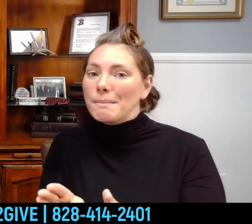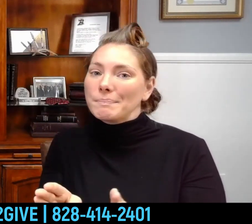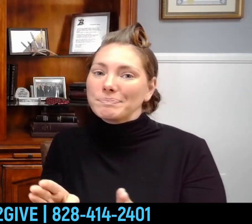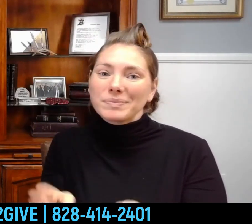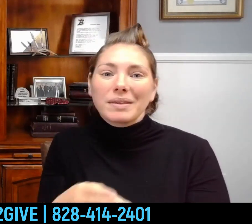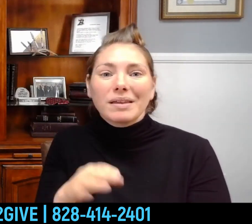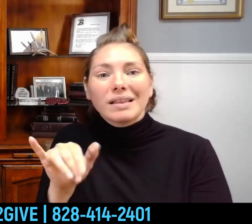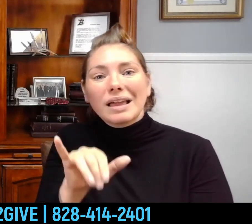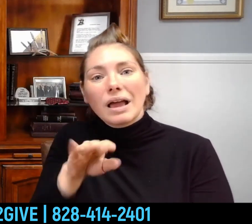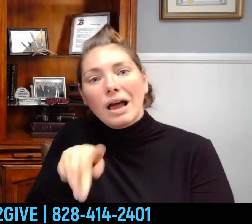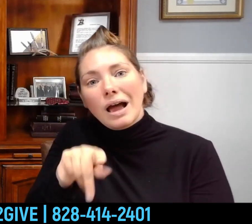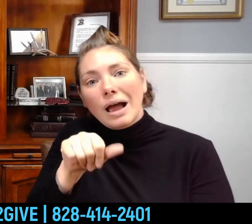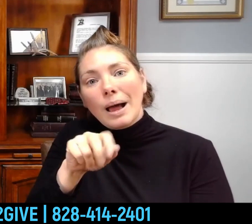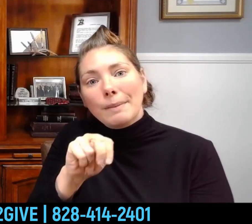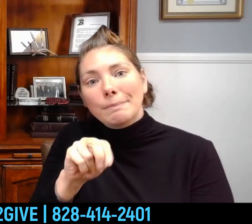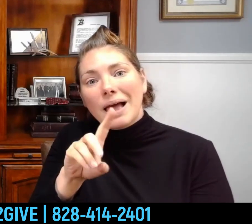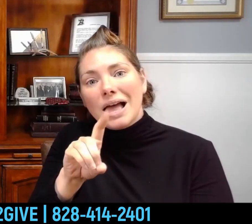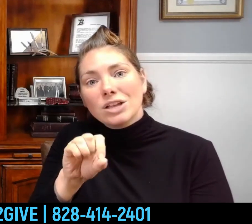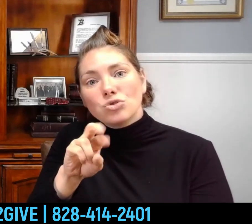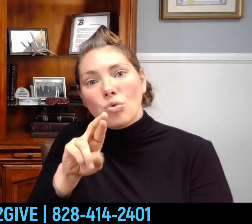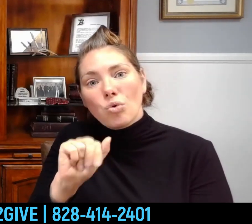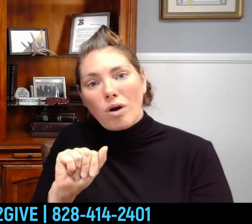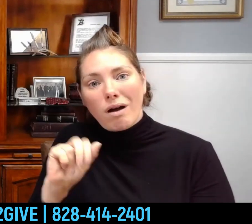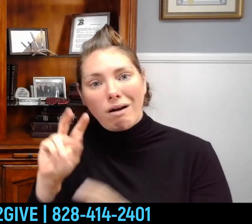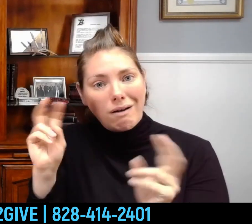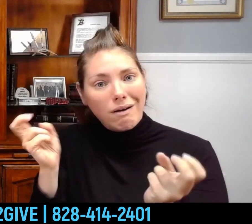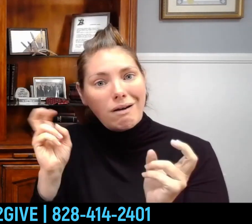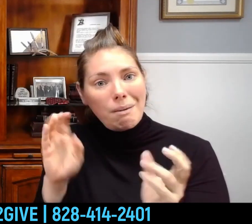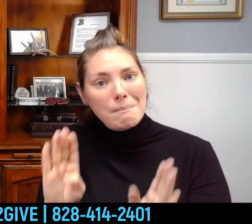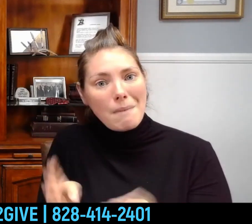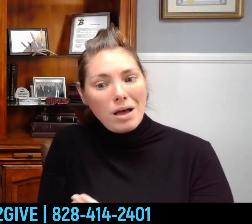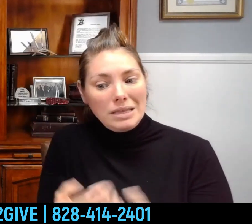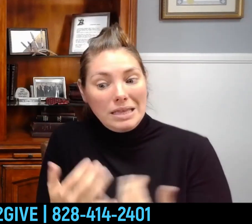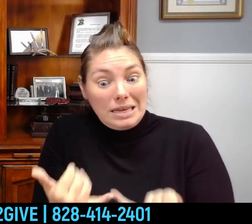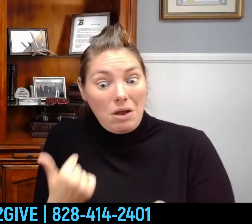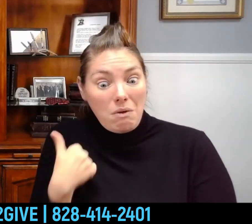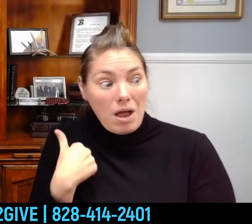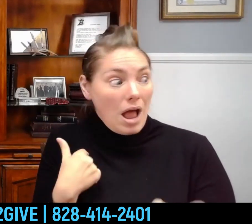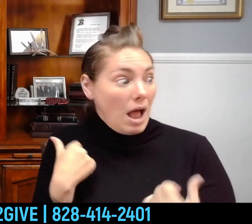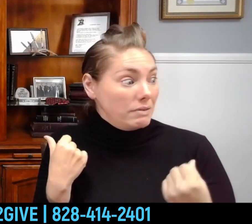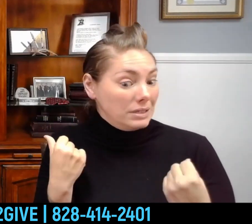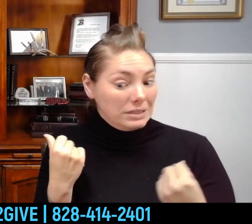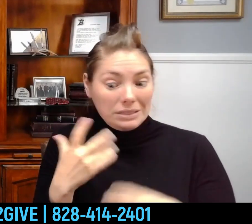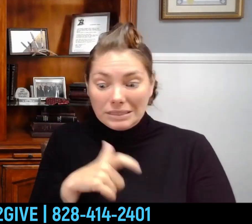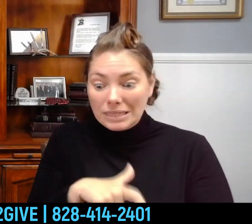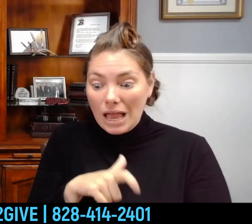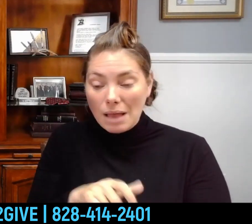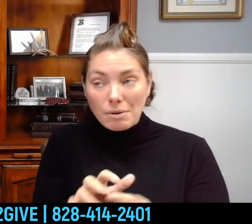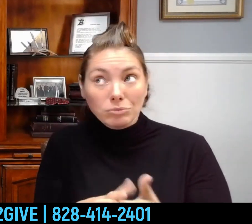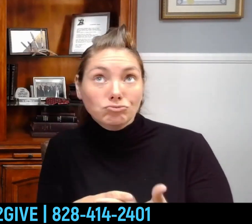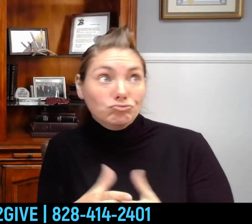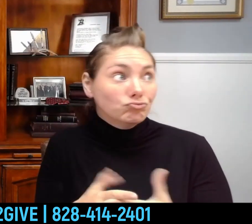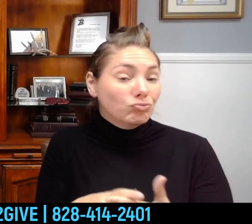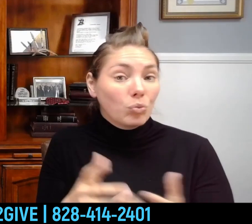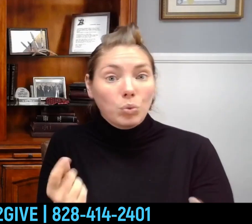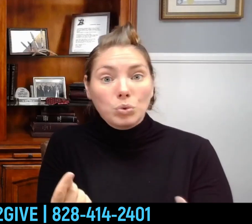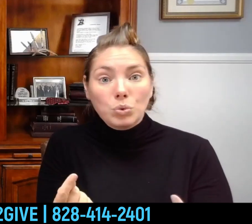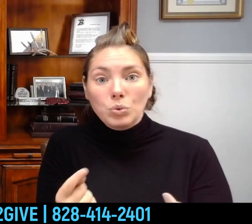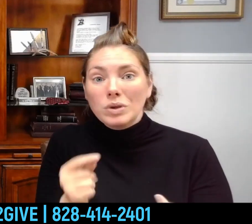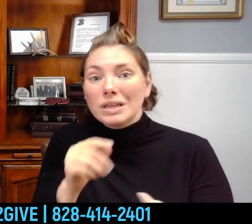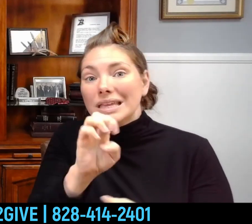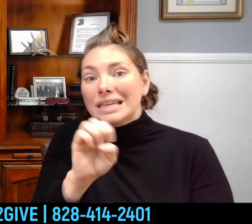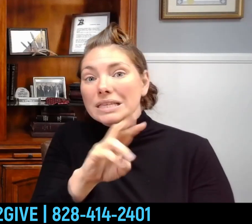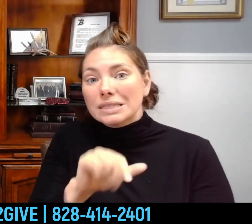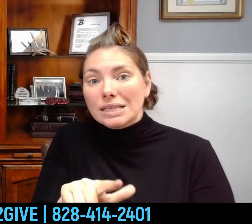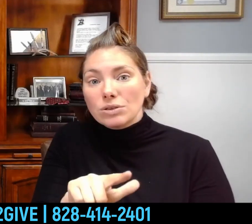now I've got all this extra time. What am I going to do with it? We find in Ezekiel chapter